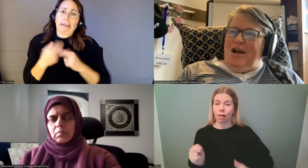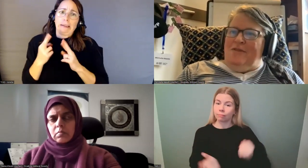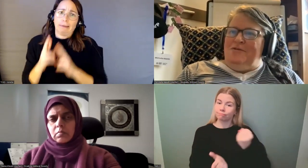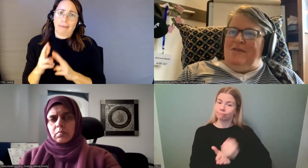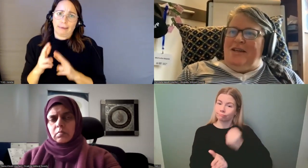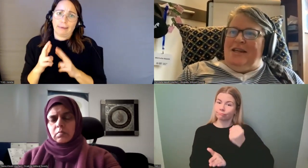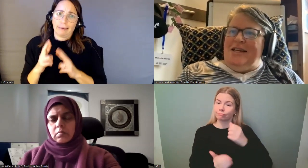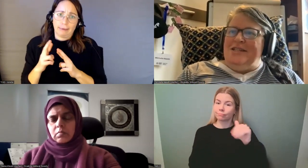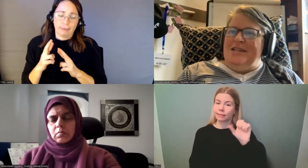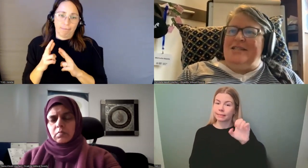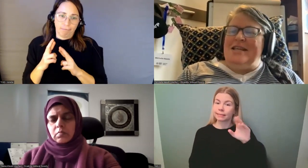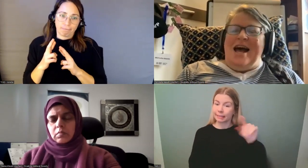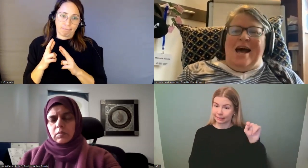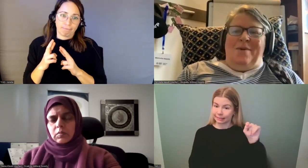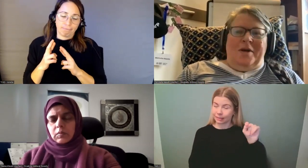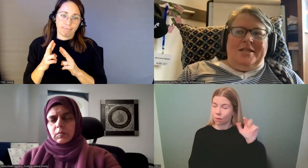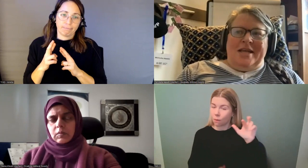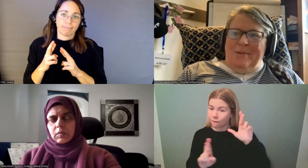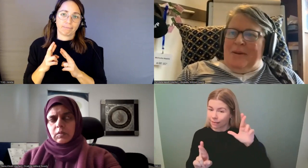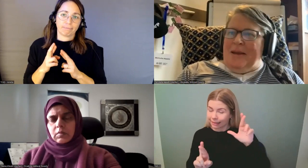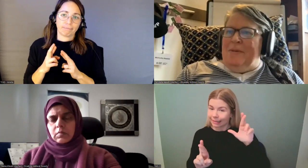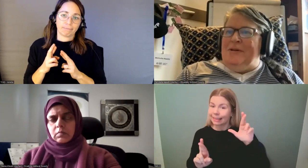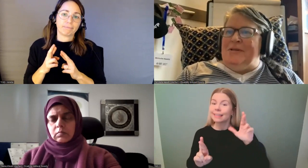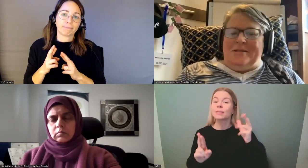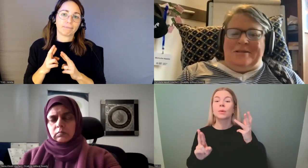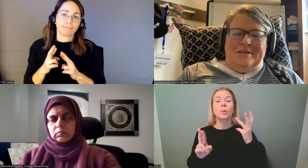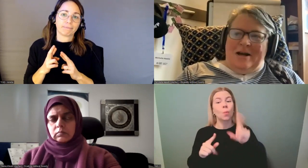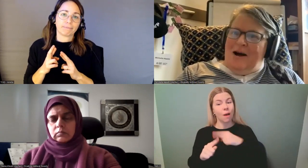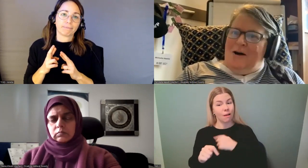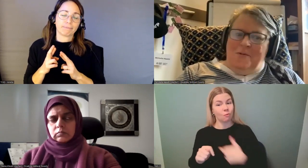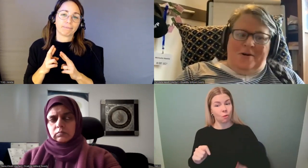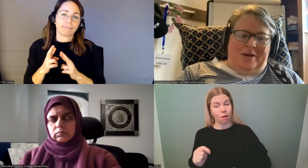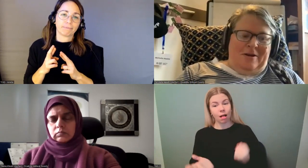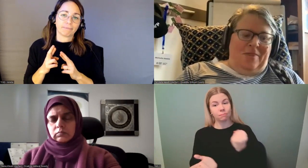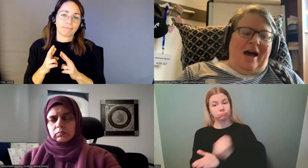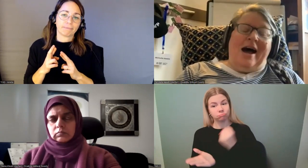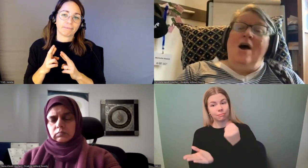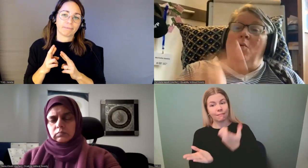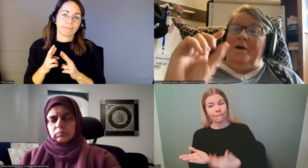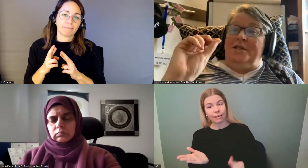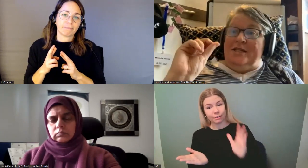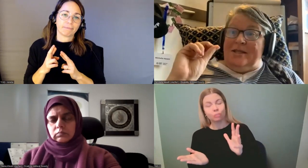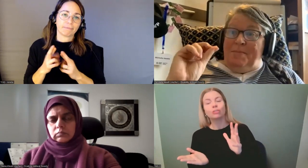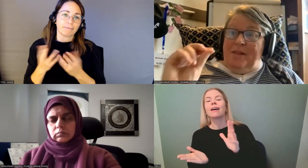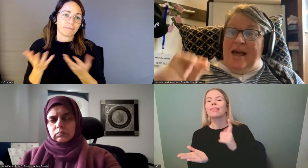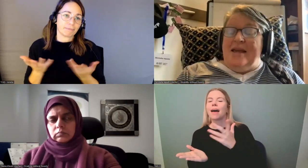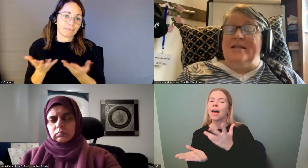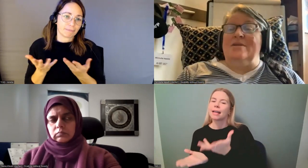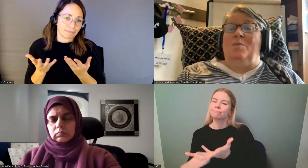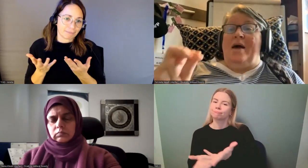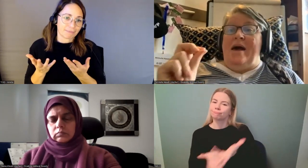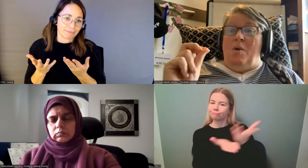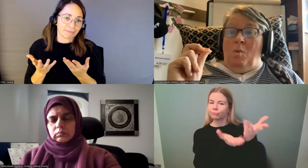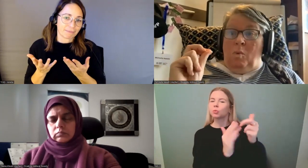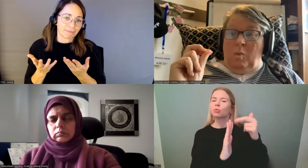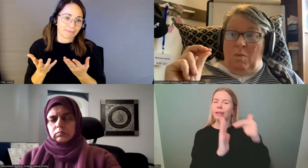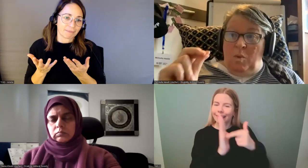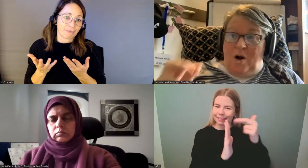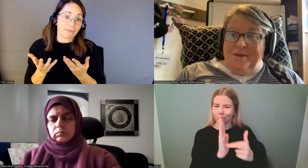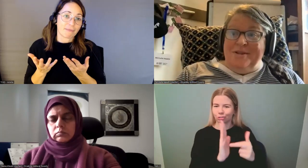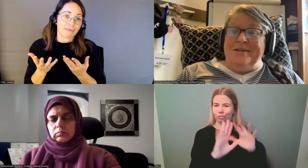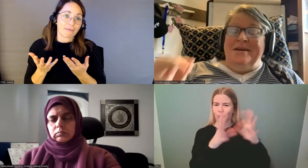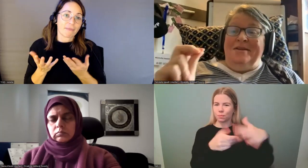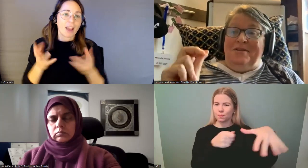we rush it off to regulations and we tell people to start working on that, which is the place where